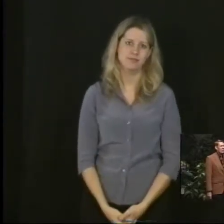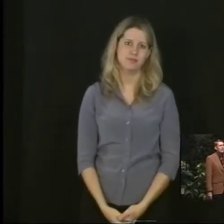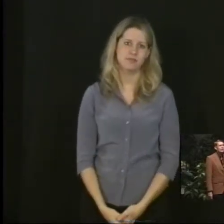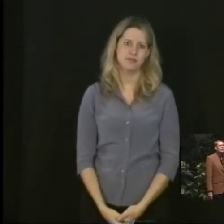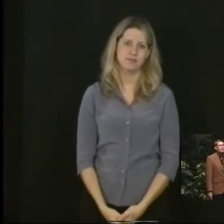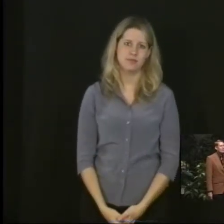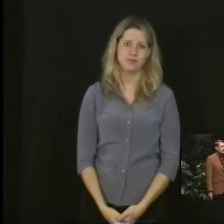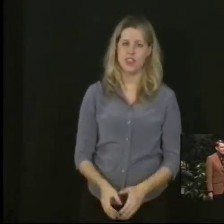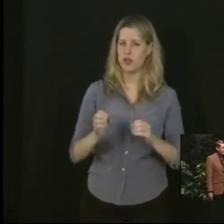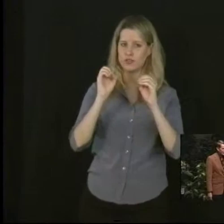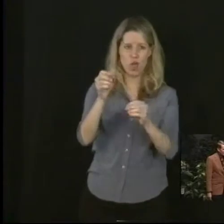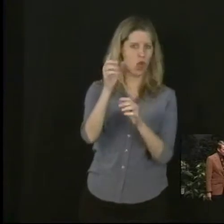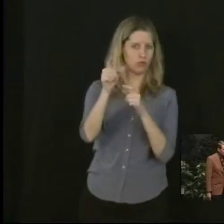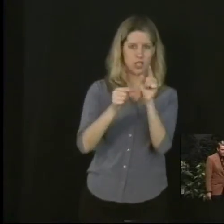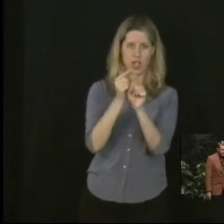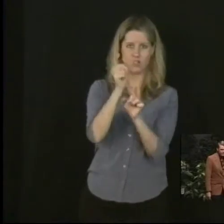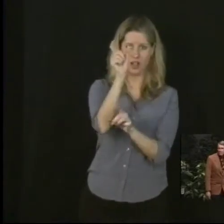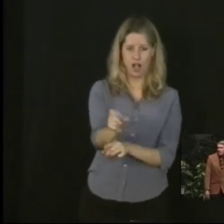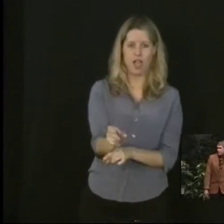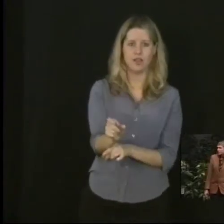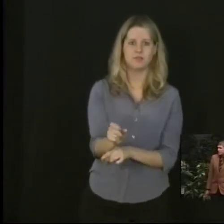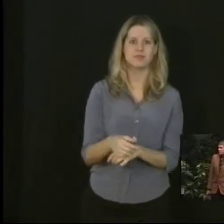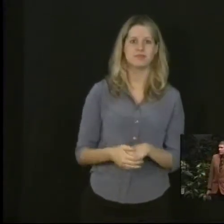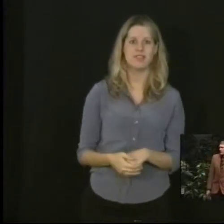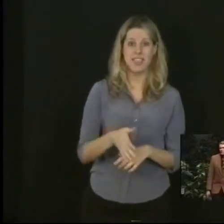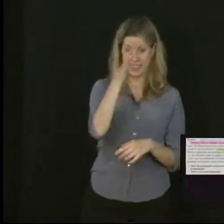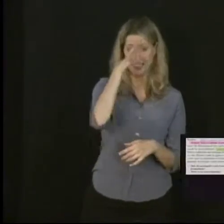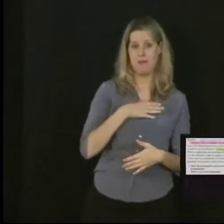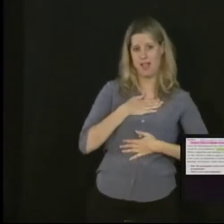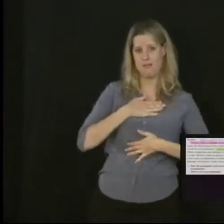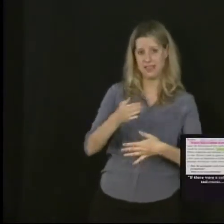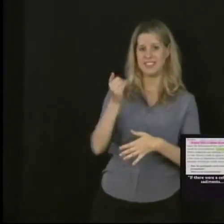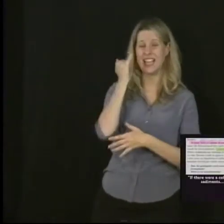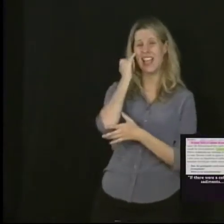There is no geologic column. This guy admits it. He